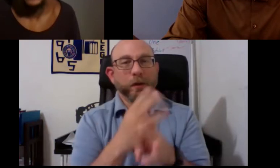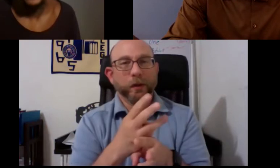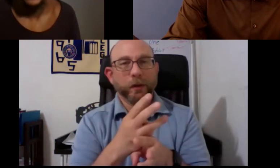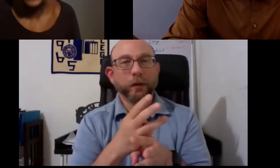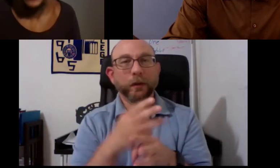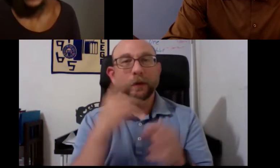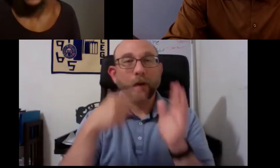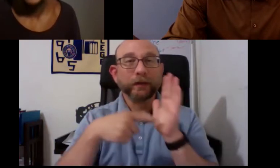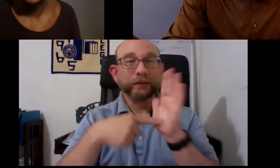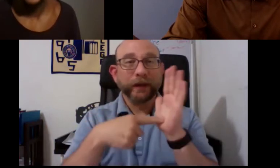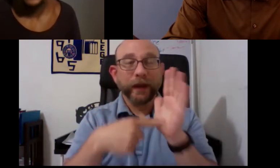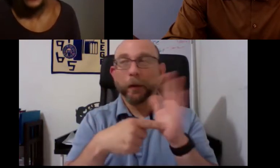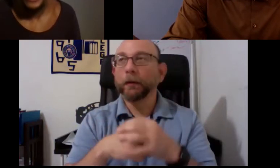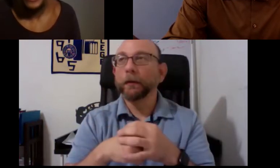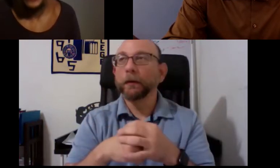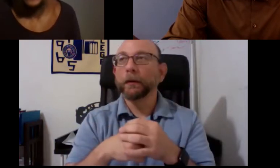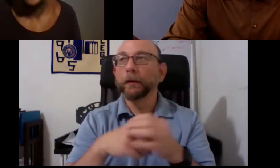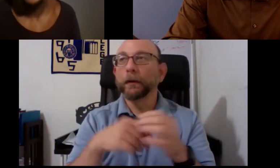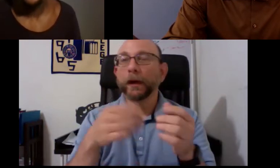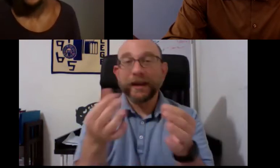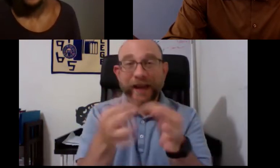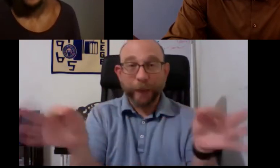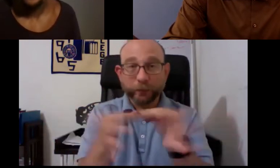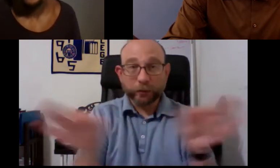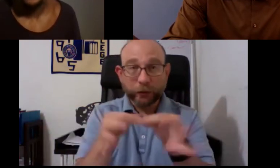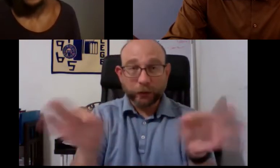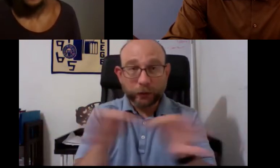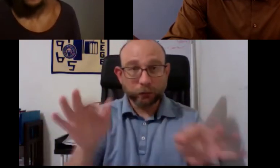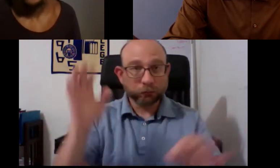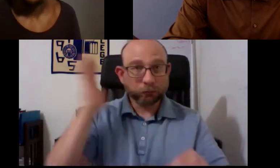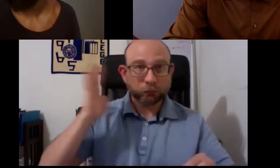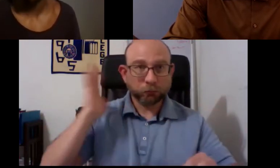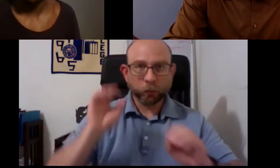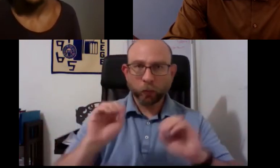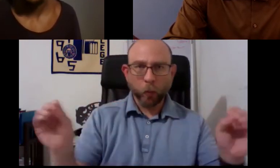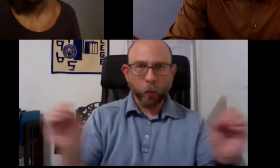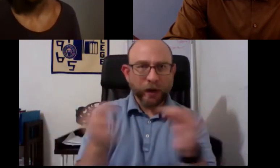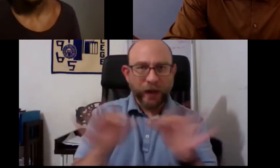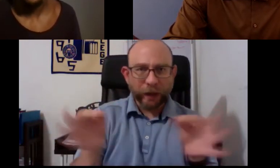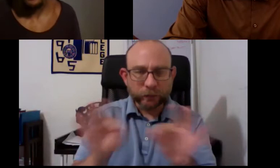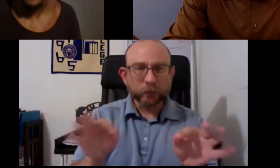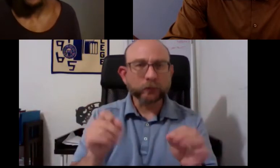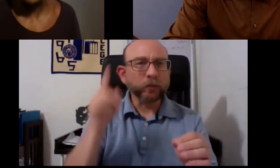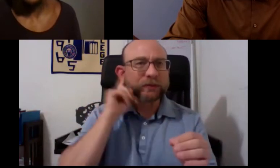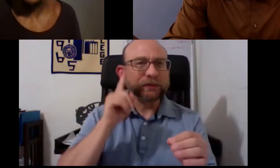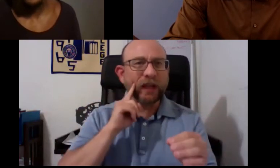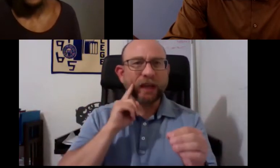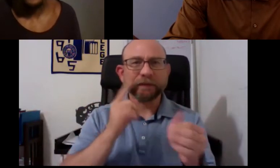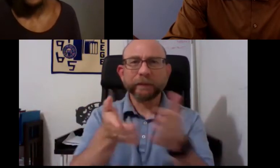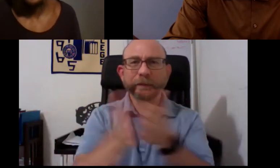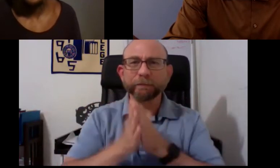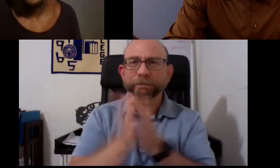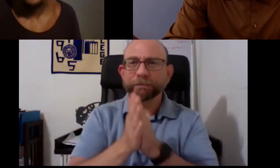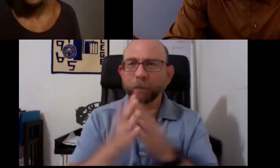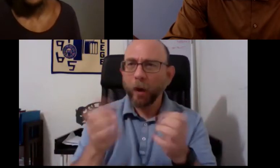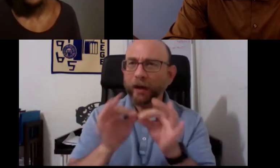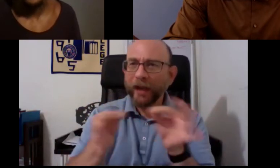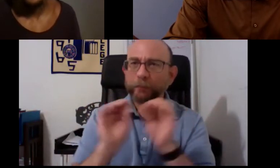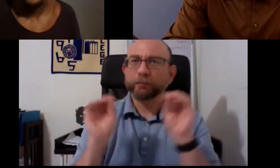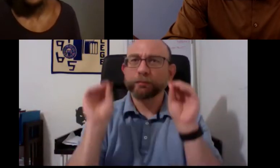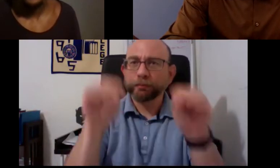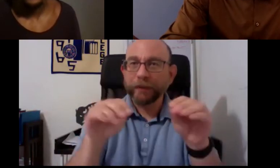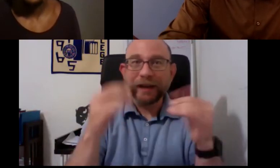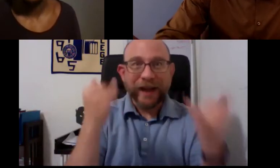like something that you contribute to the world. Some use as benefit. For example, captioning. there